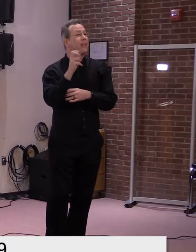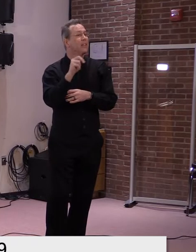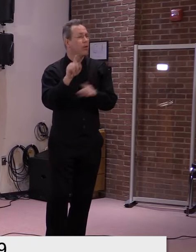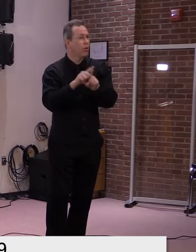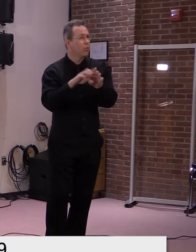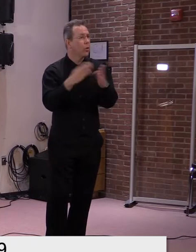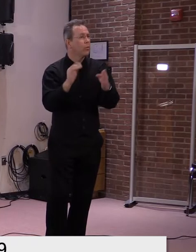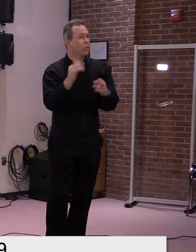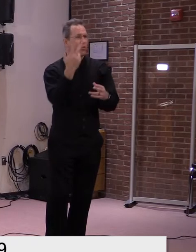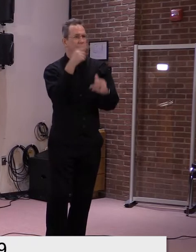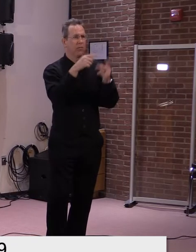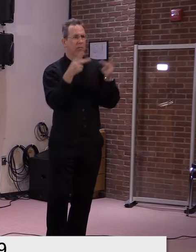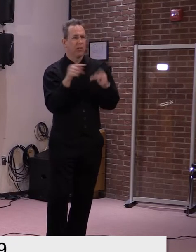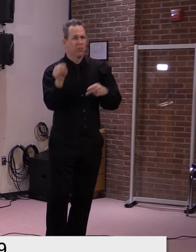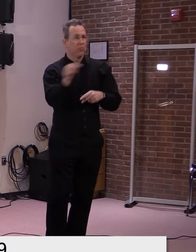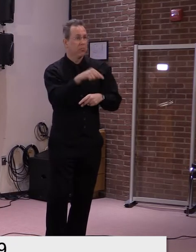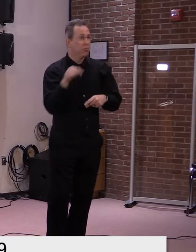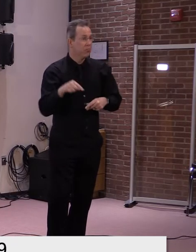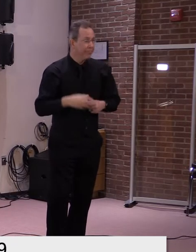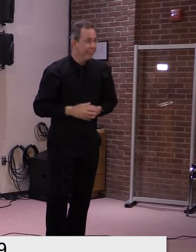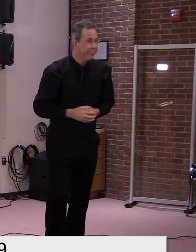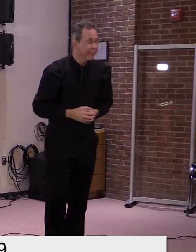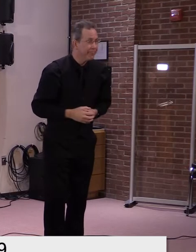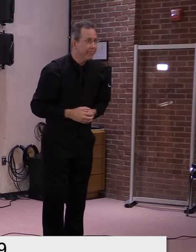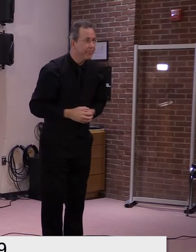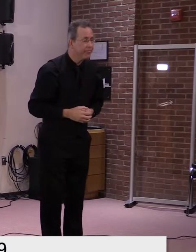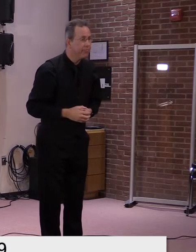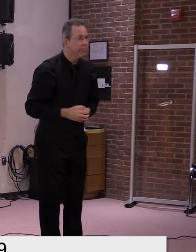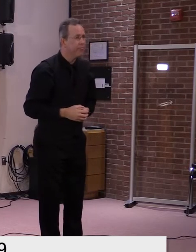CVS locations by visiting our